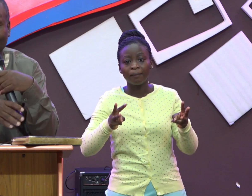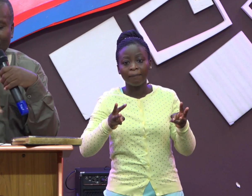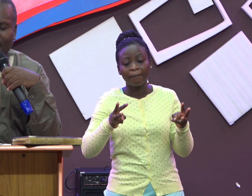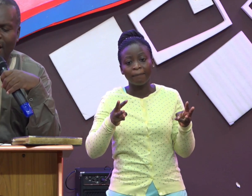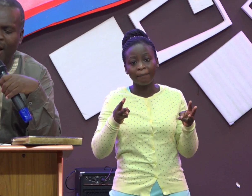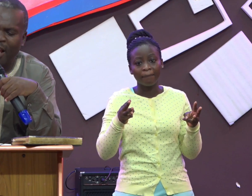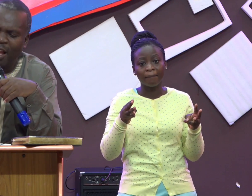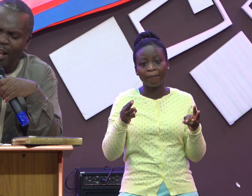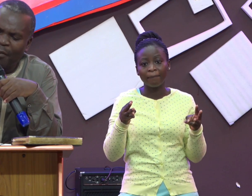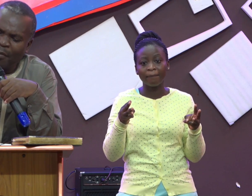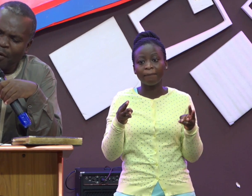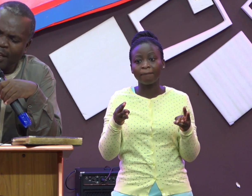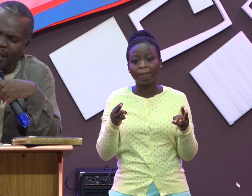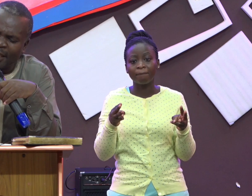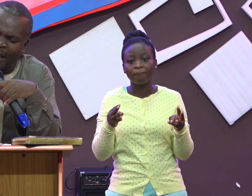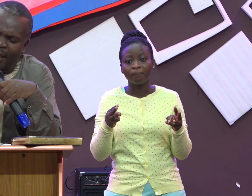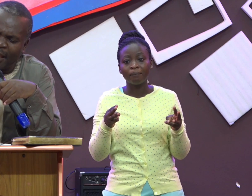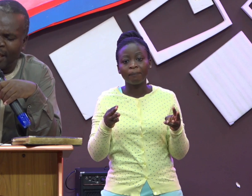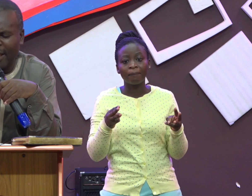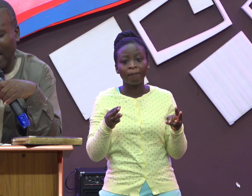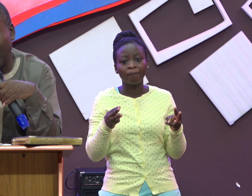baby, a student in baby class,